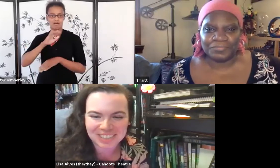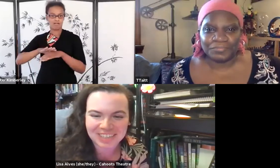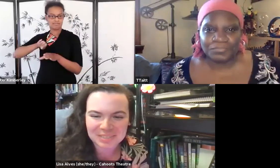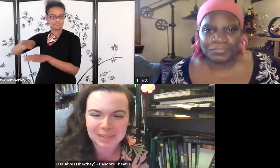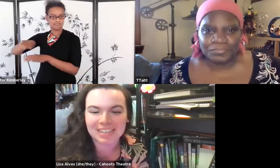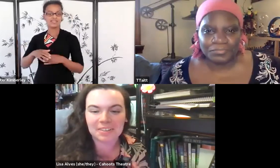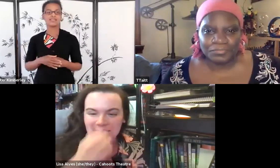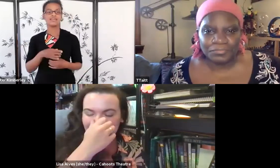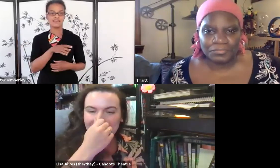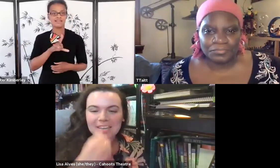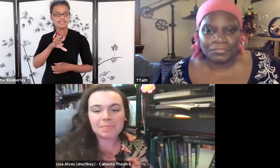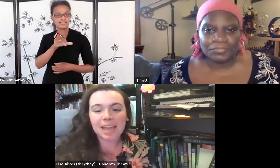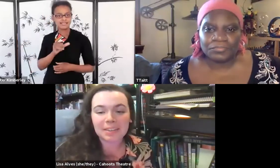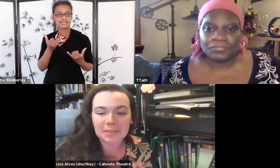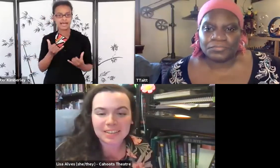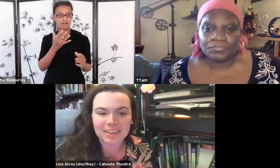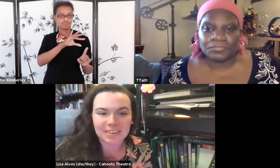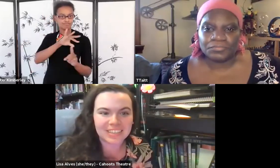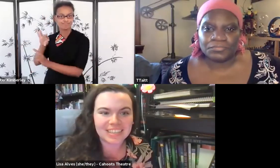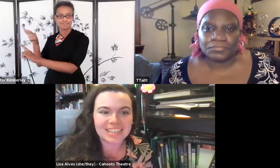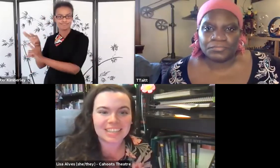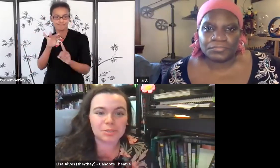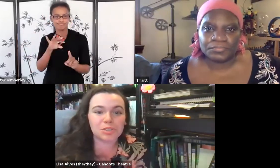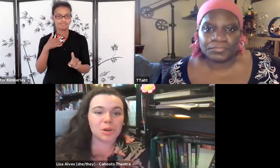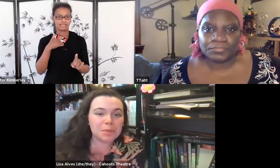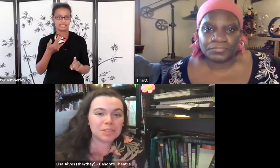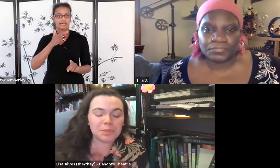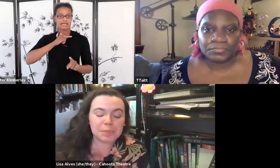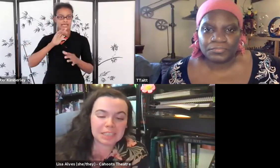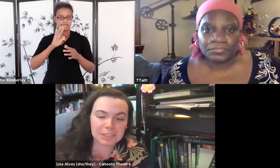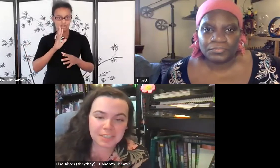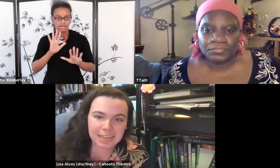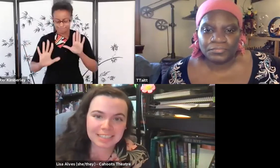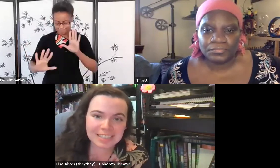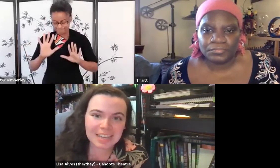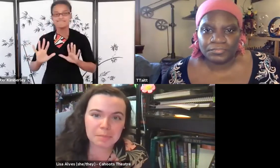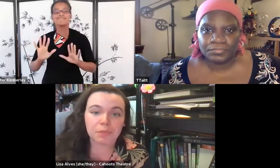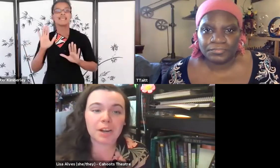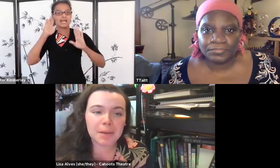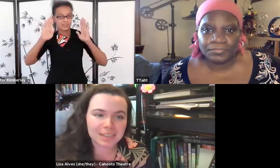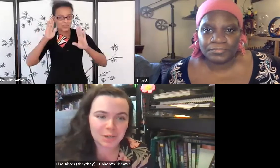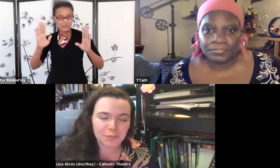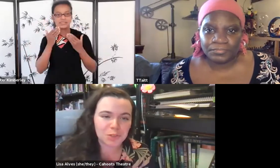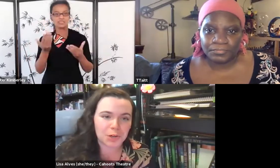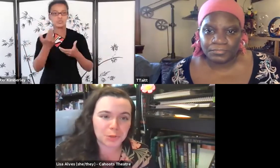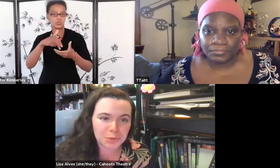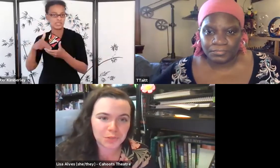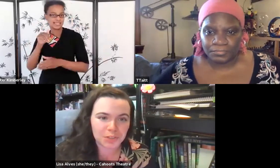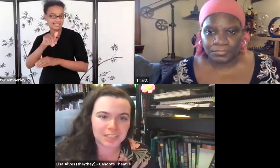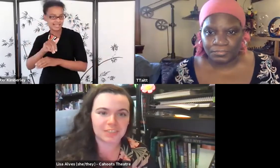organize myself. Hello, hello. Thank you so much for being here tonight. Before I pass it off to our host for the evening,